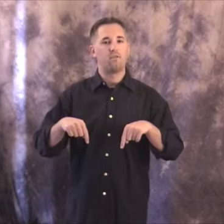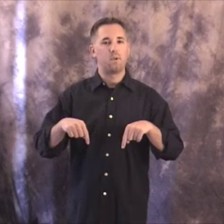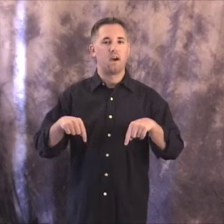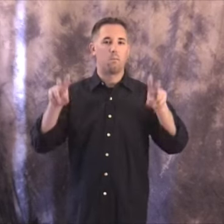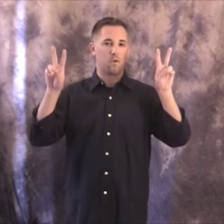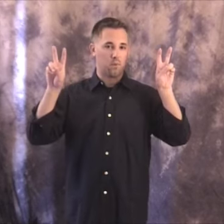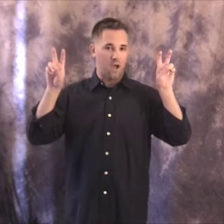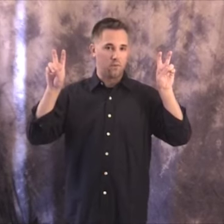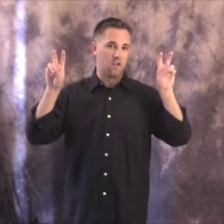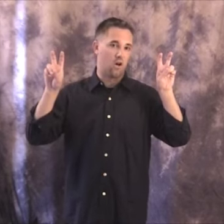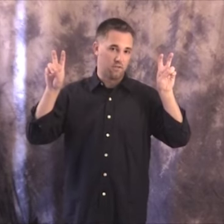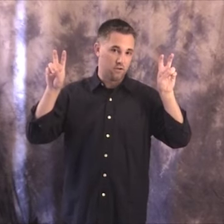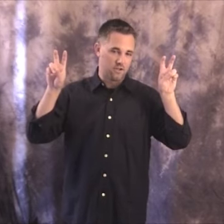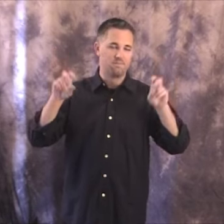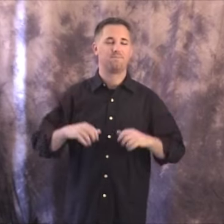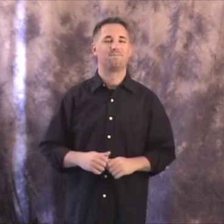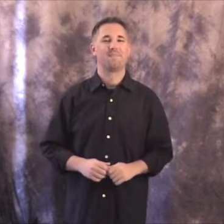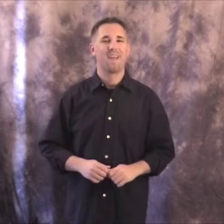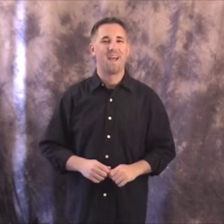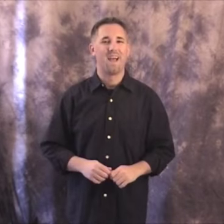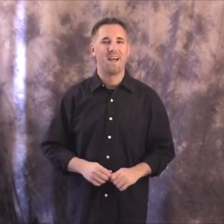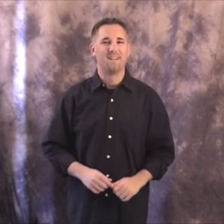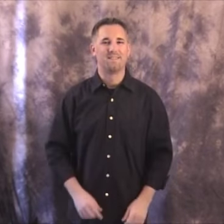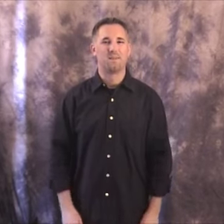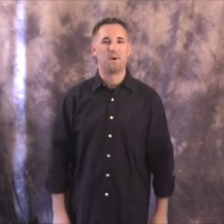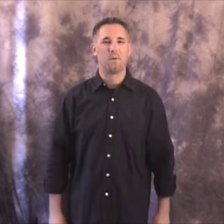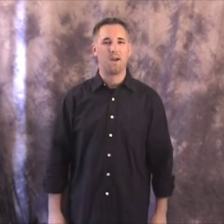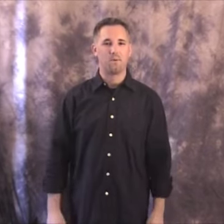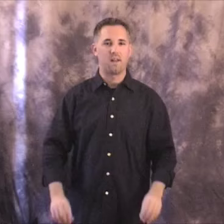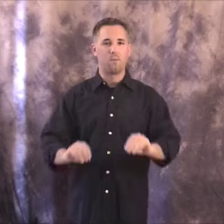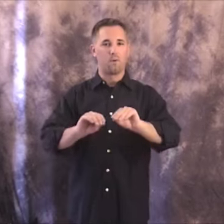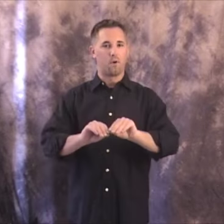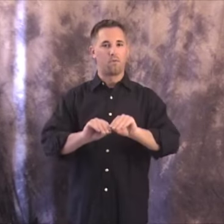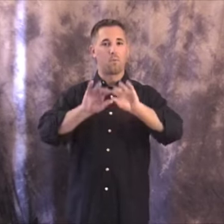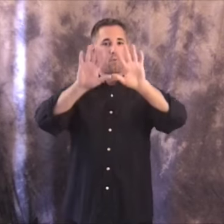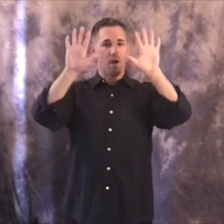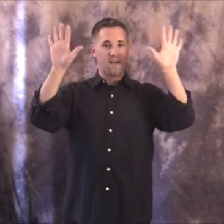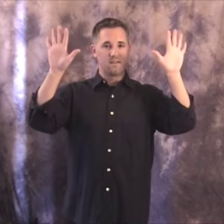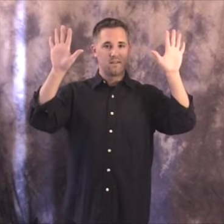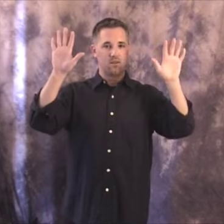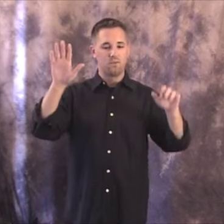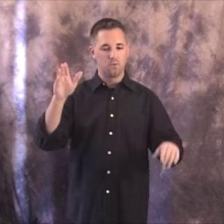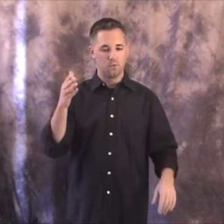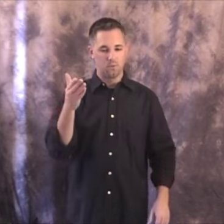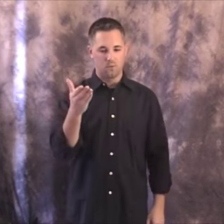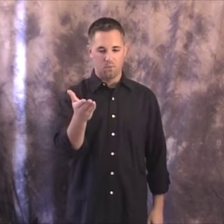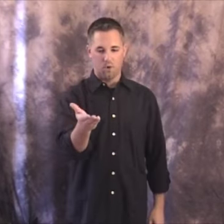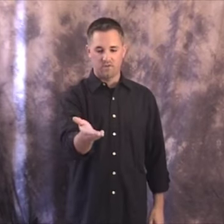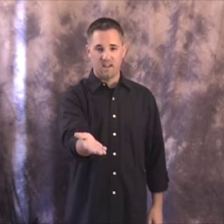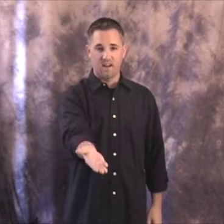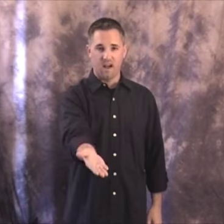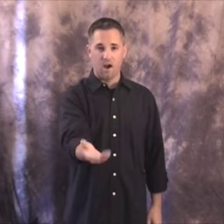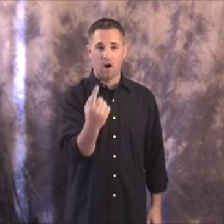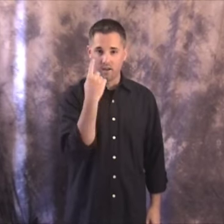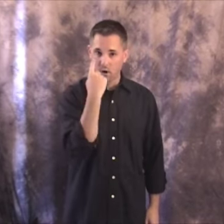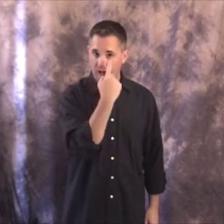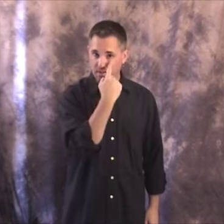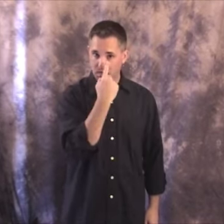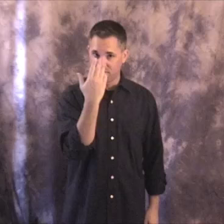have become the round yawn virgin. And so everybody will go from bright to where Stan and I are, and your eyes must